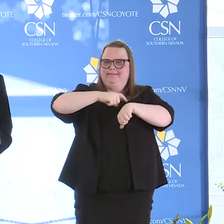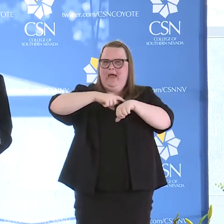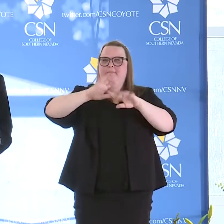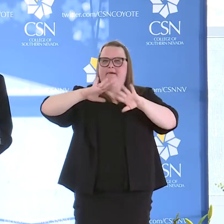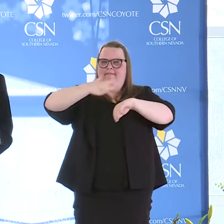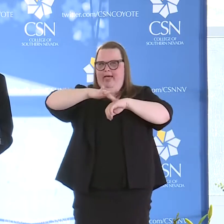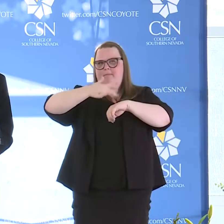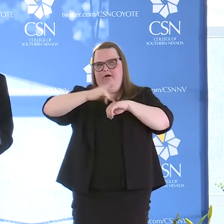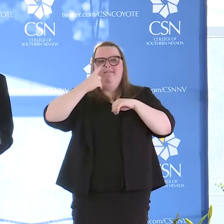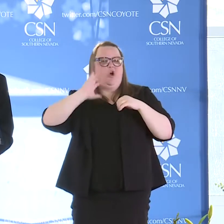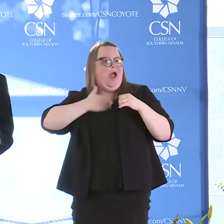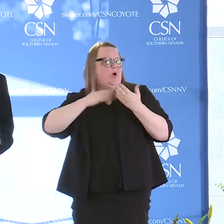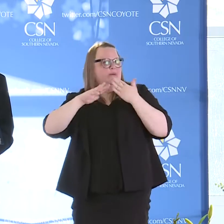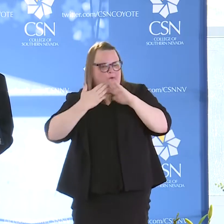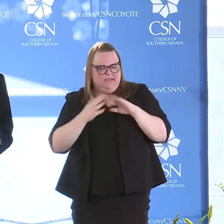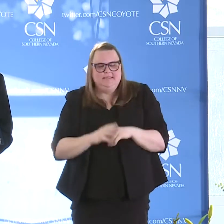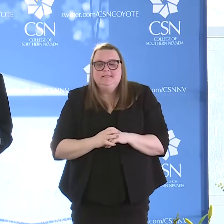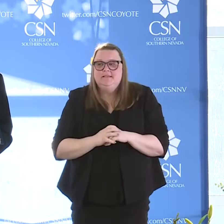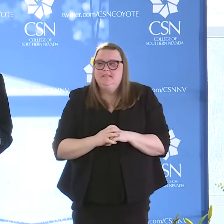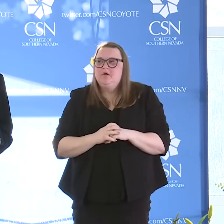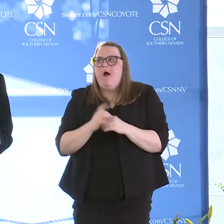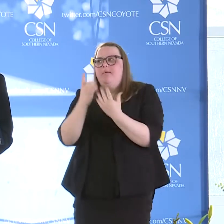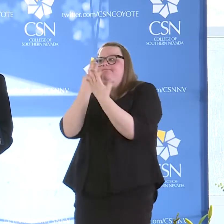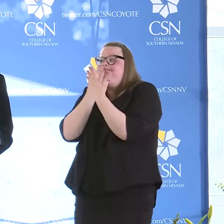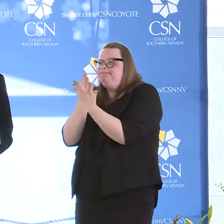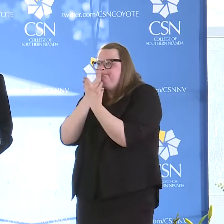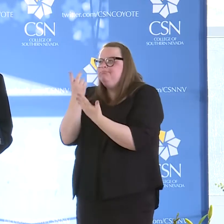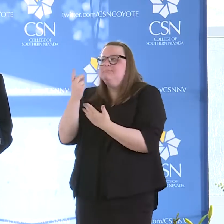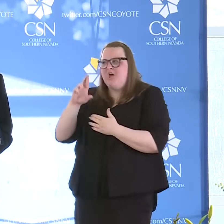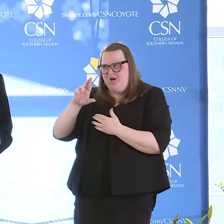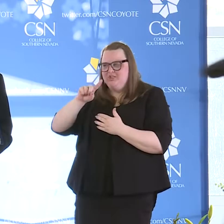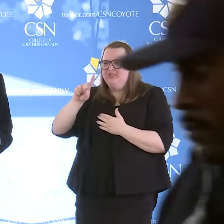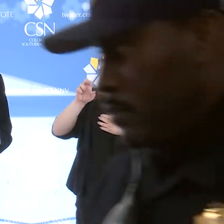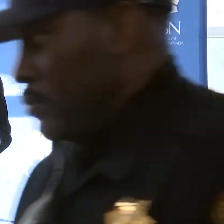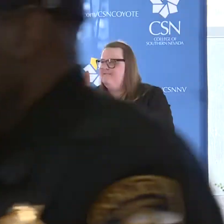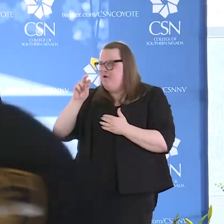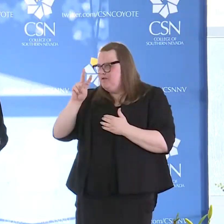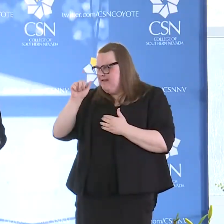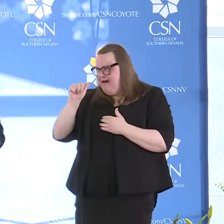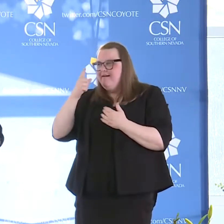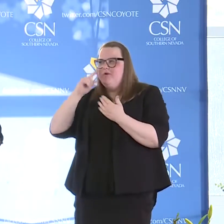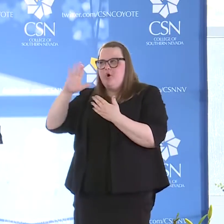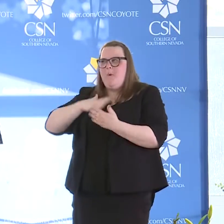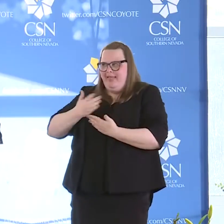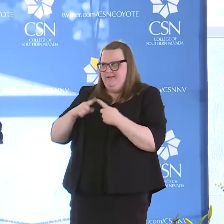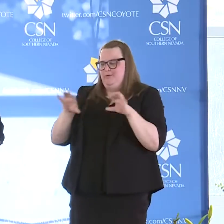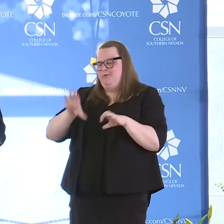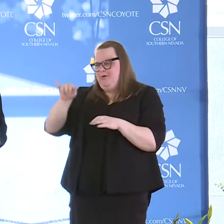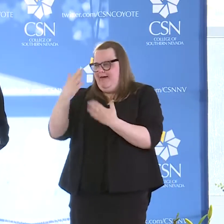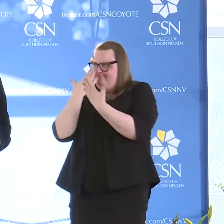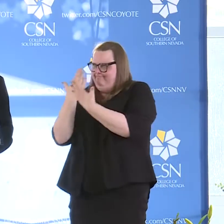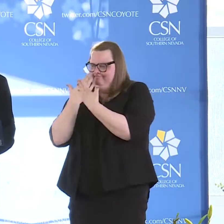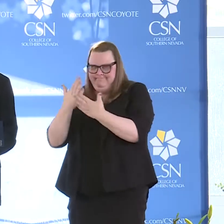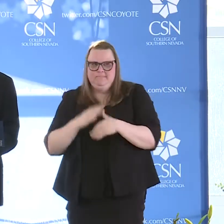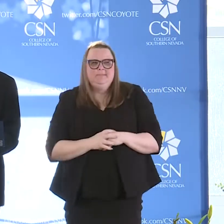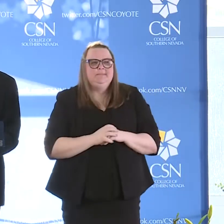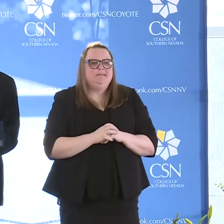our communities. I am deeply appreciated, Dr. Saragosa, of your willingness to do that.